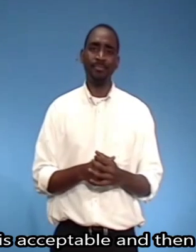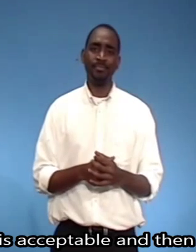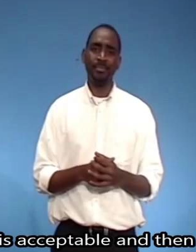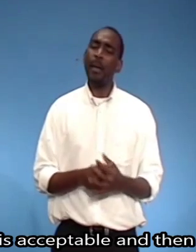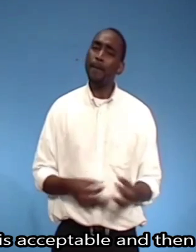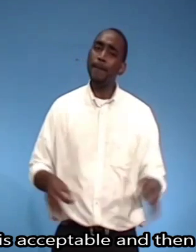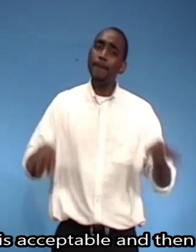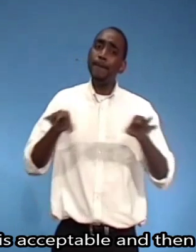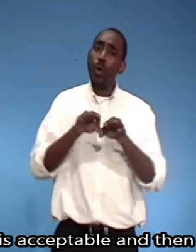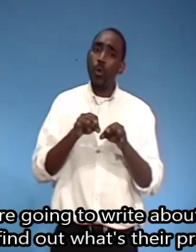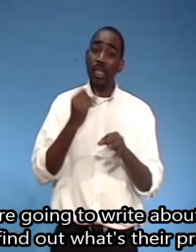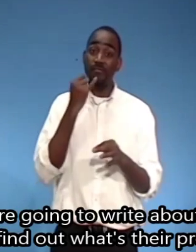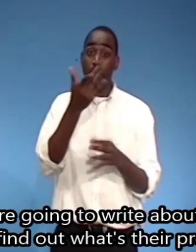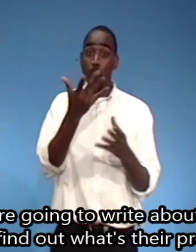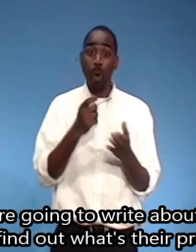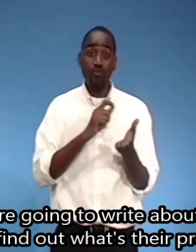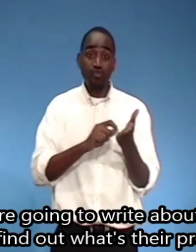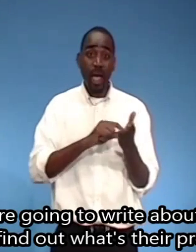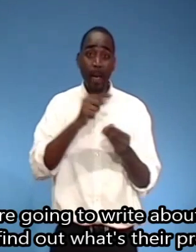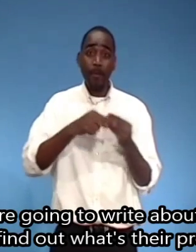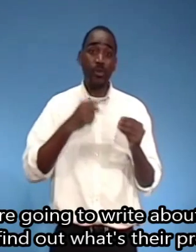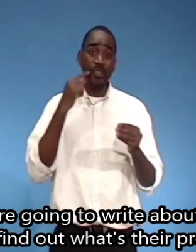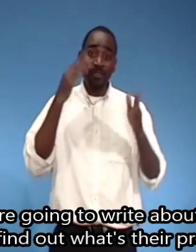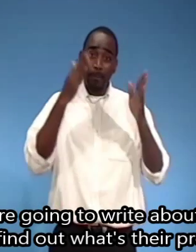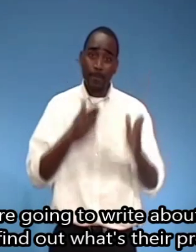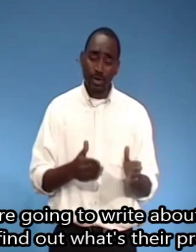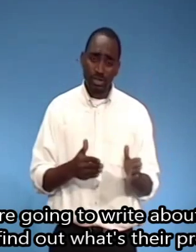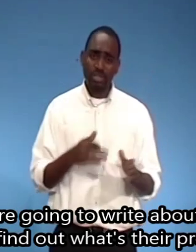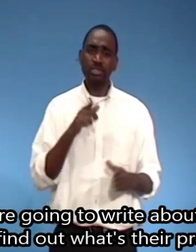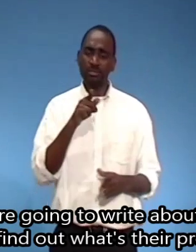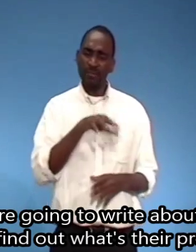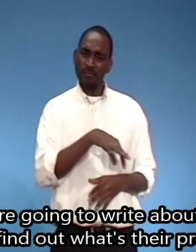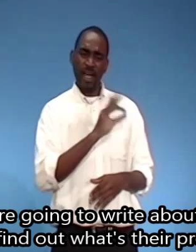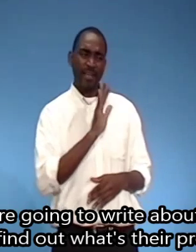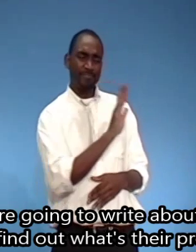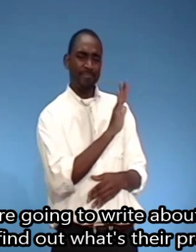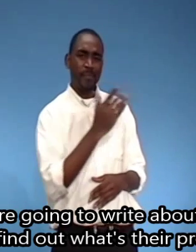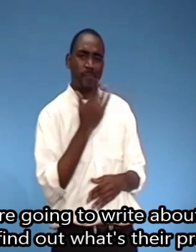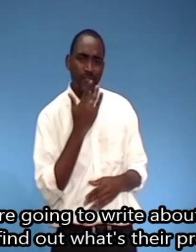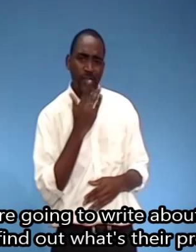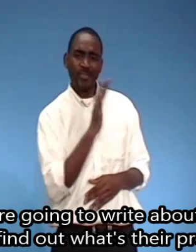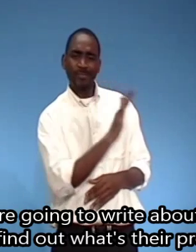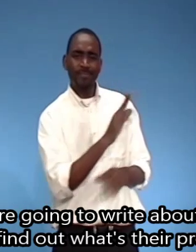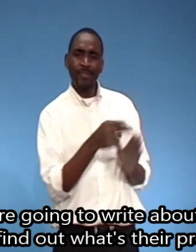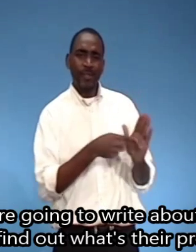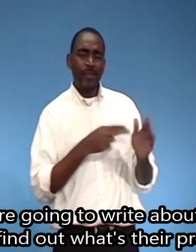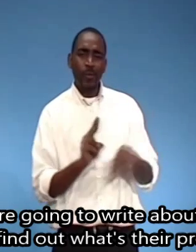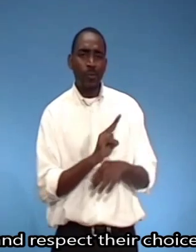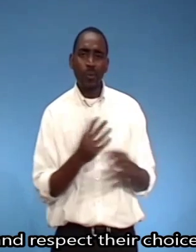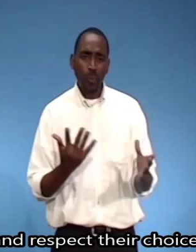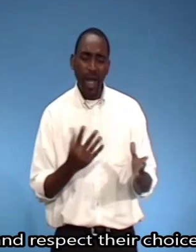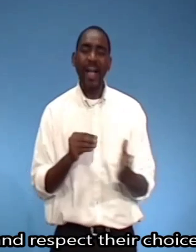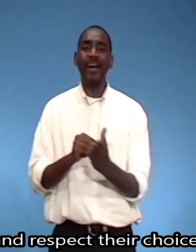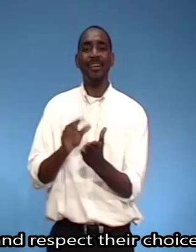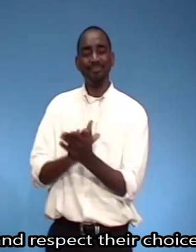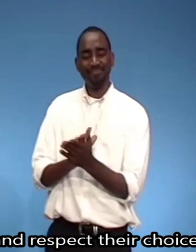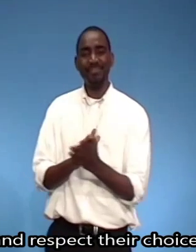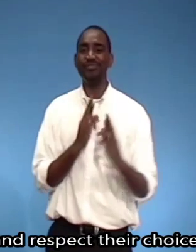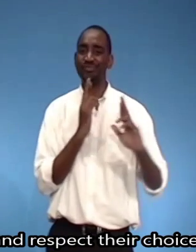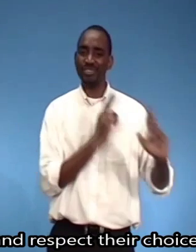it. If you are going to write about a deaf person, find out what's their preference and respect their choice.